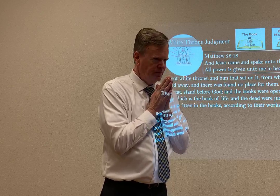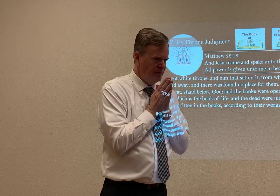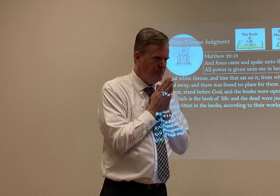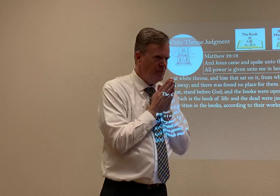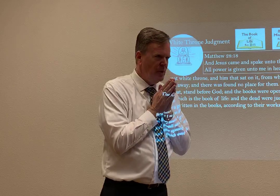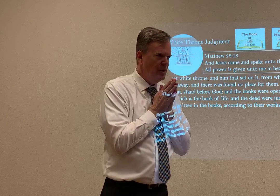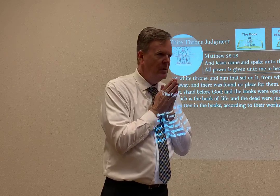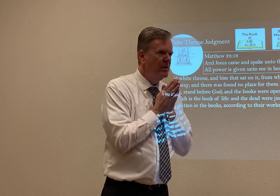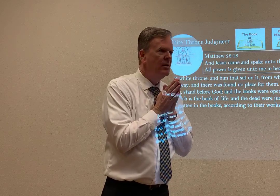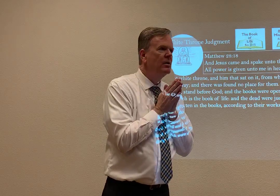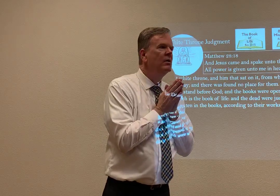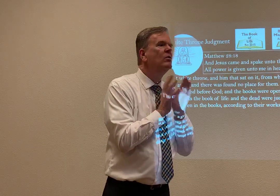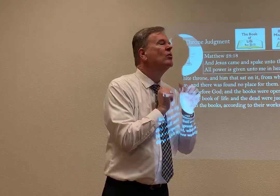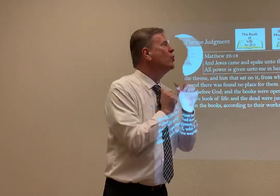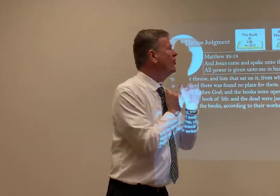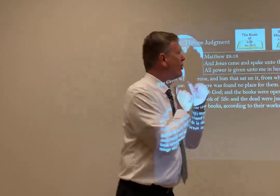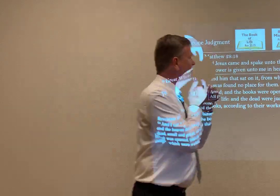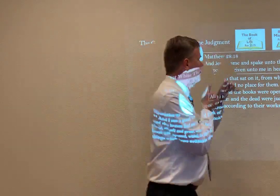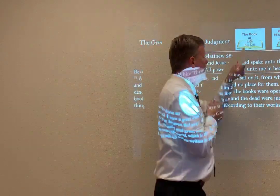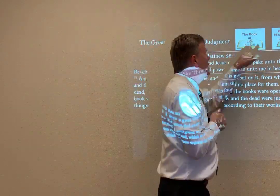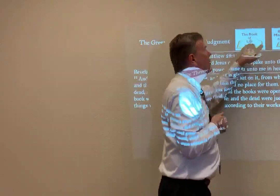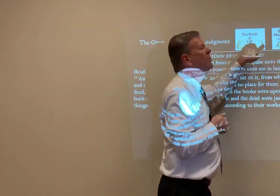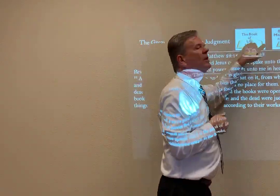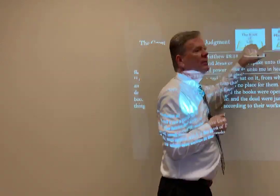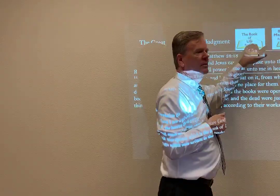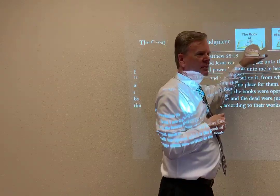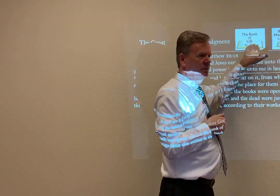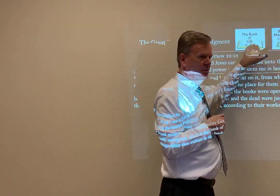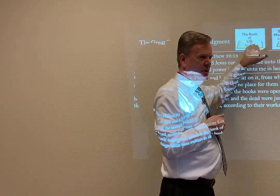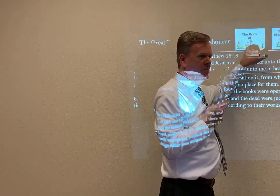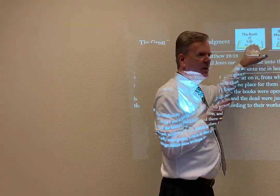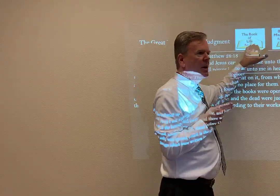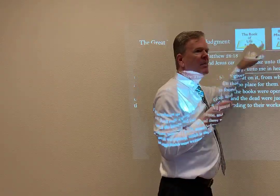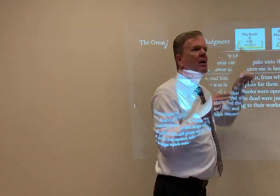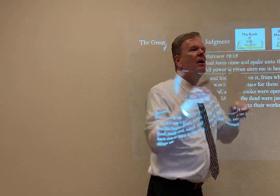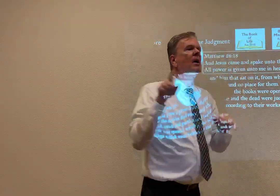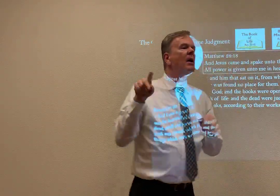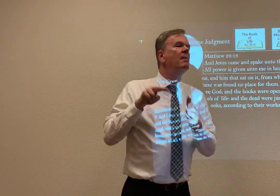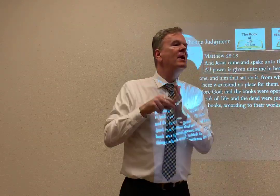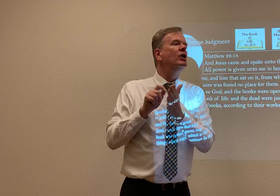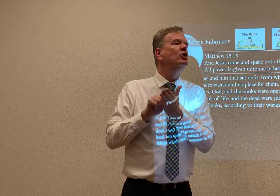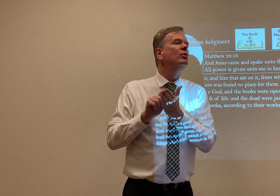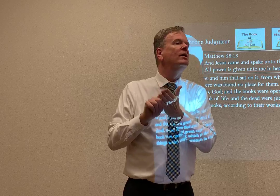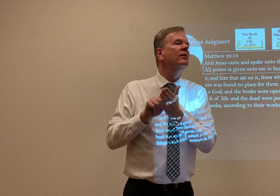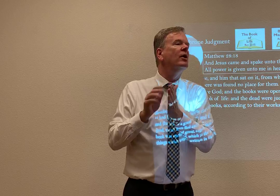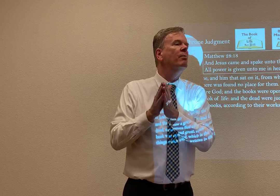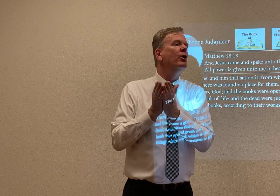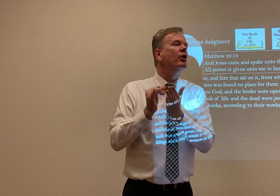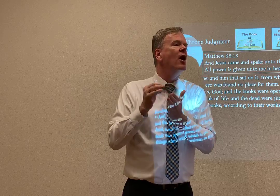saved, these are not saved. But it means these are the books.